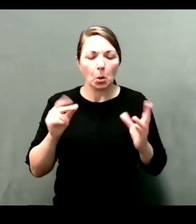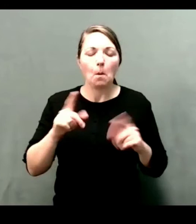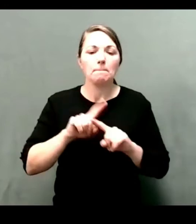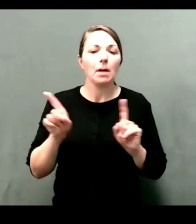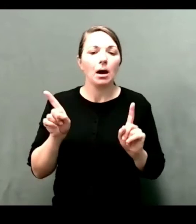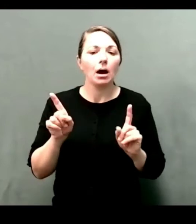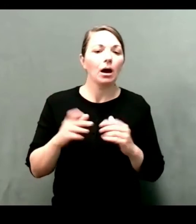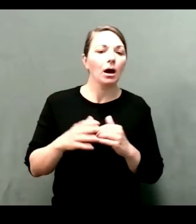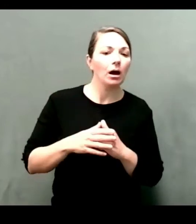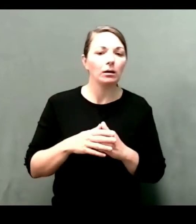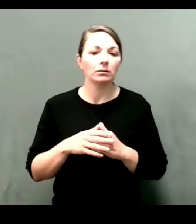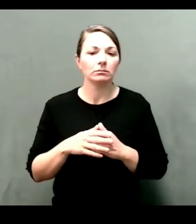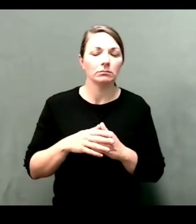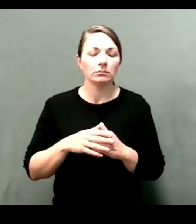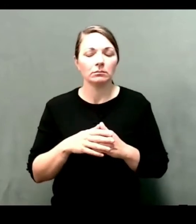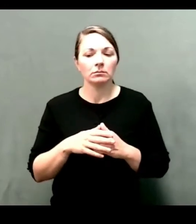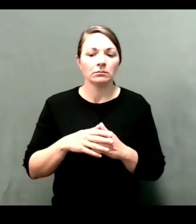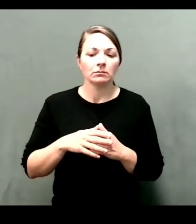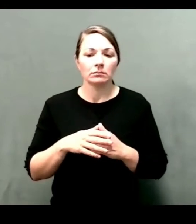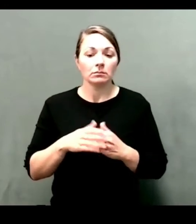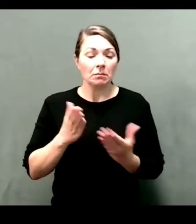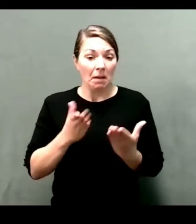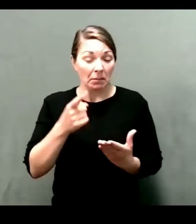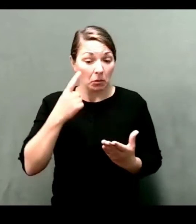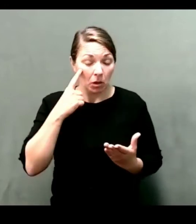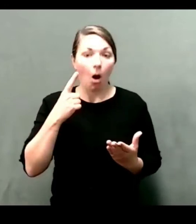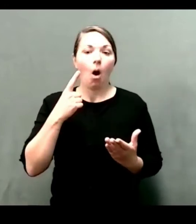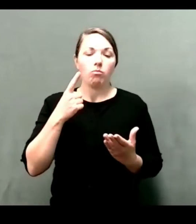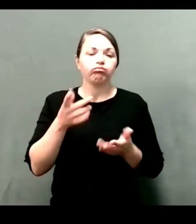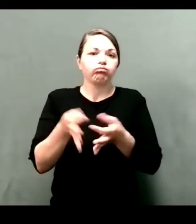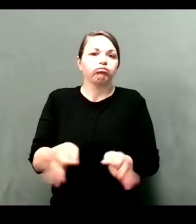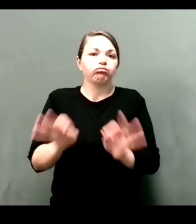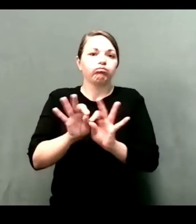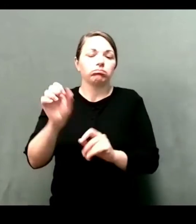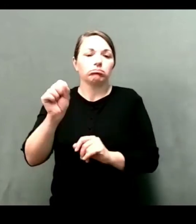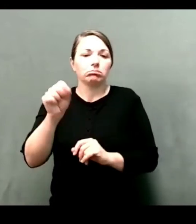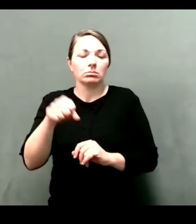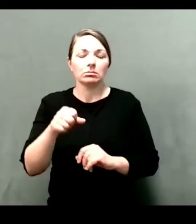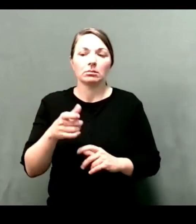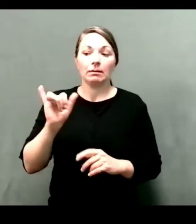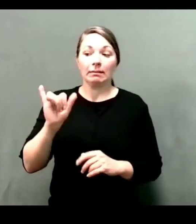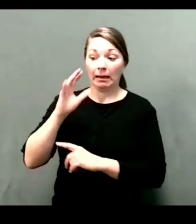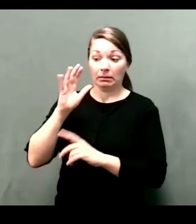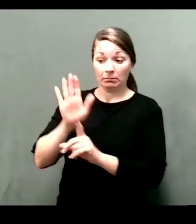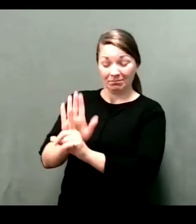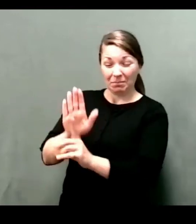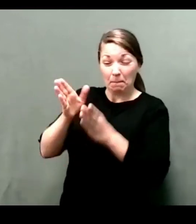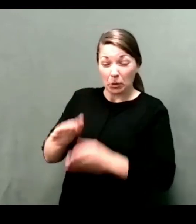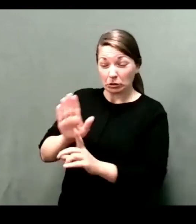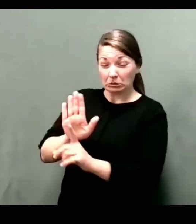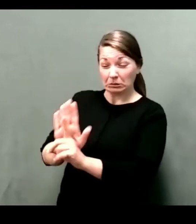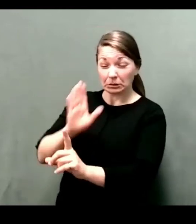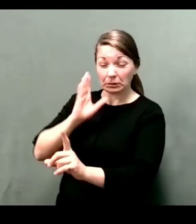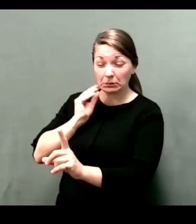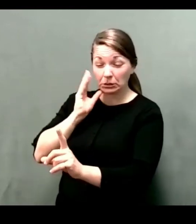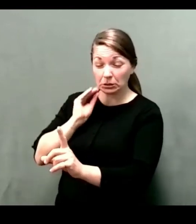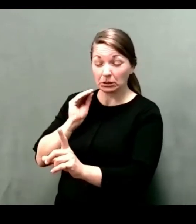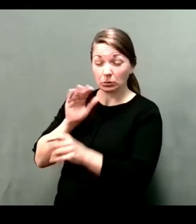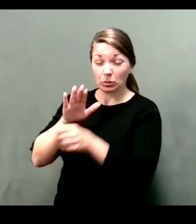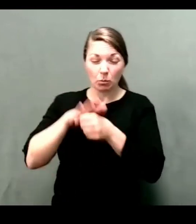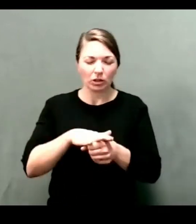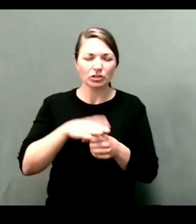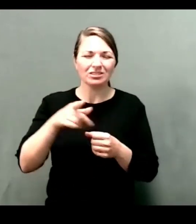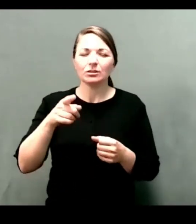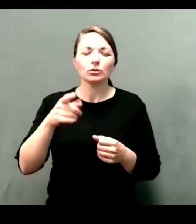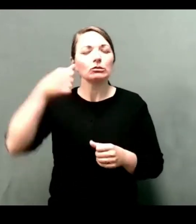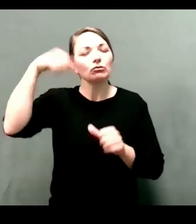value in, and it might be, right? There might be value there in connecting the actual experience that someone had with oppression. So keep